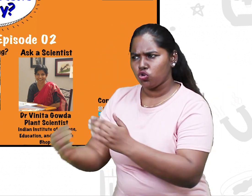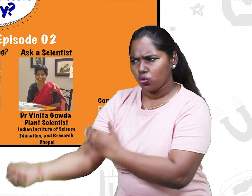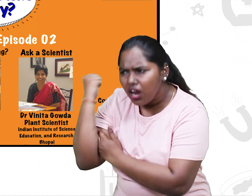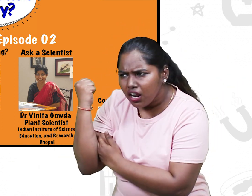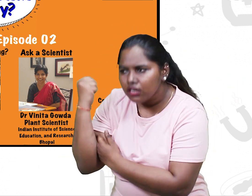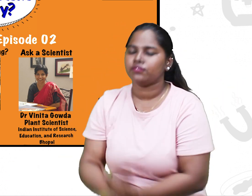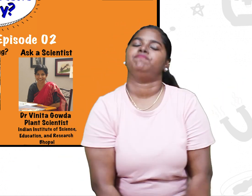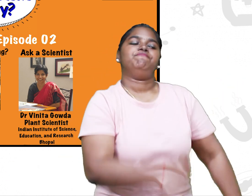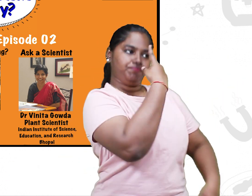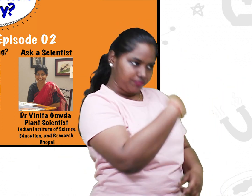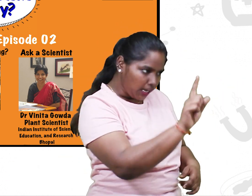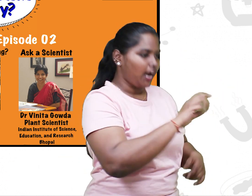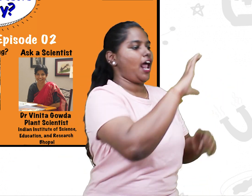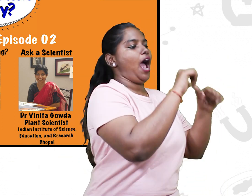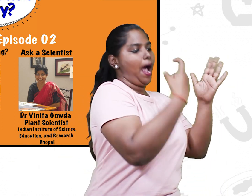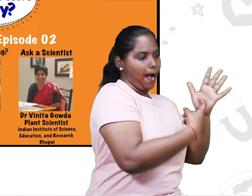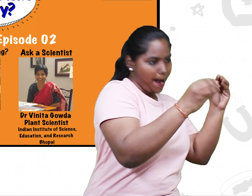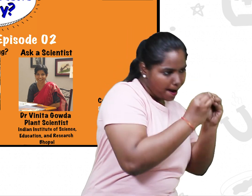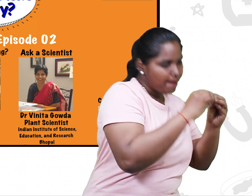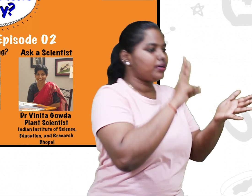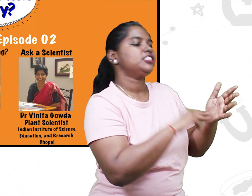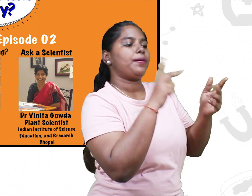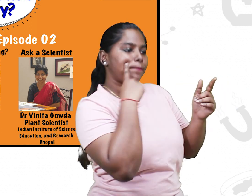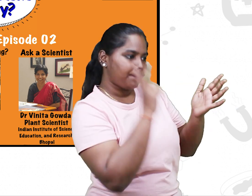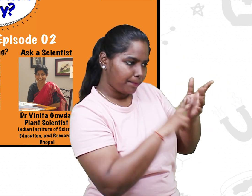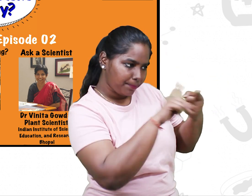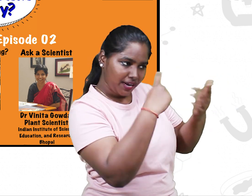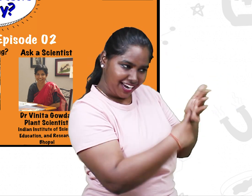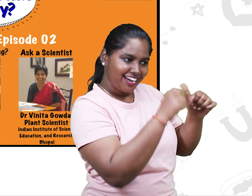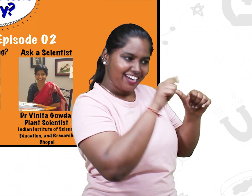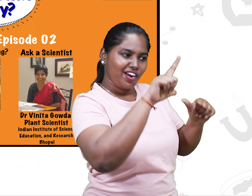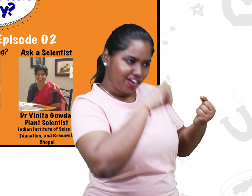Nutrients. Right. Carbohydrates, minerals, water, and so on.